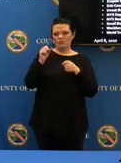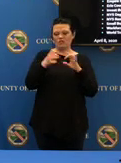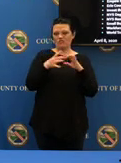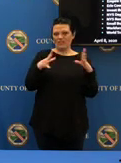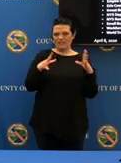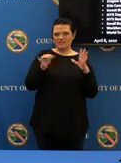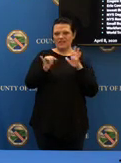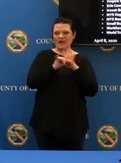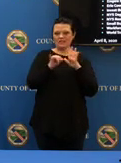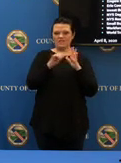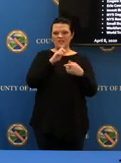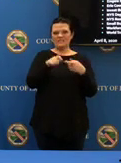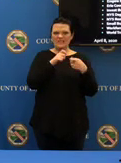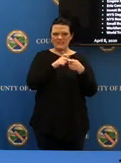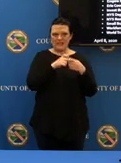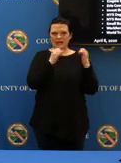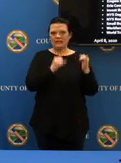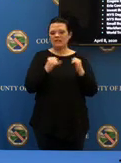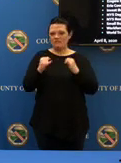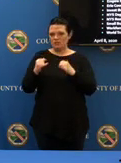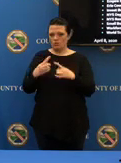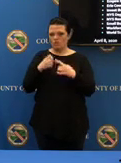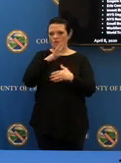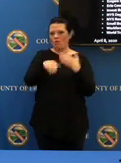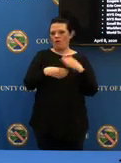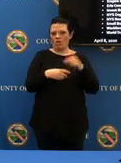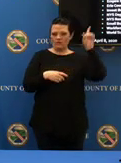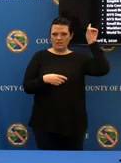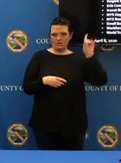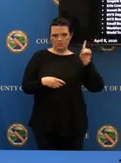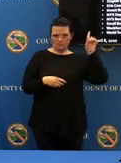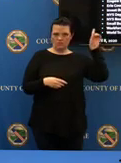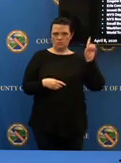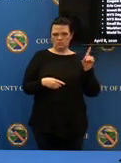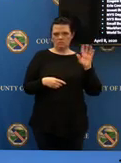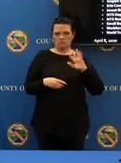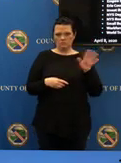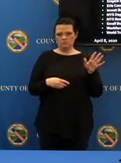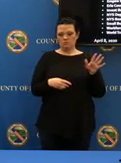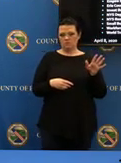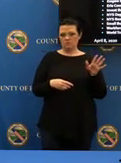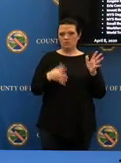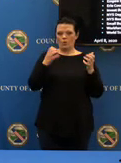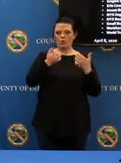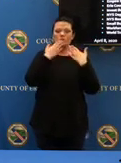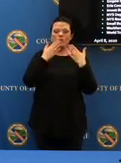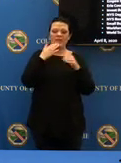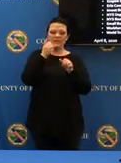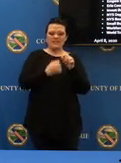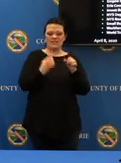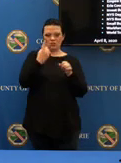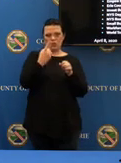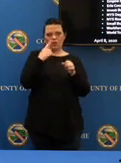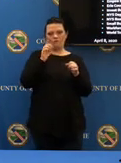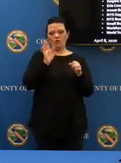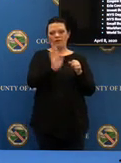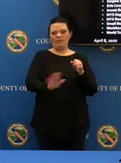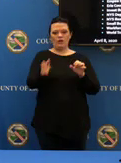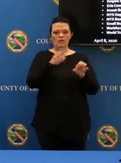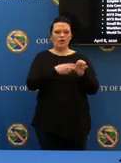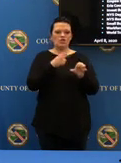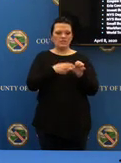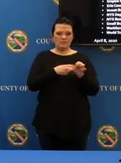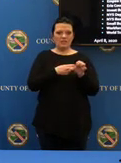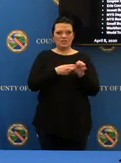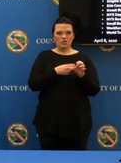which identifies the exact individuals from all those organizations. So I just wanted to note and thank each of those organizations for their